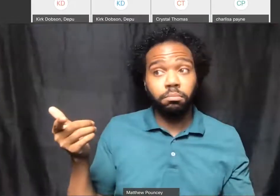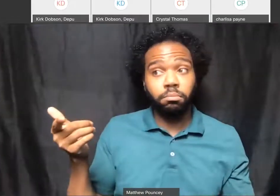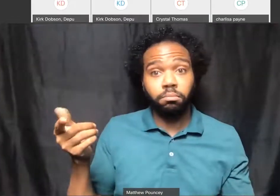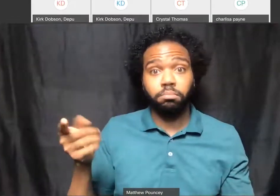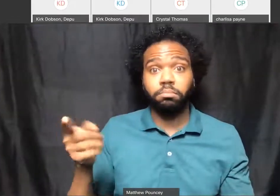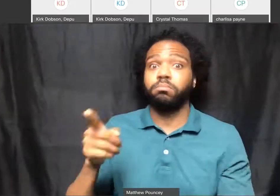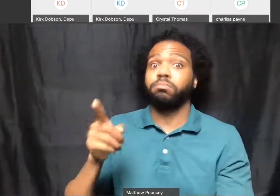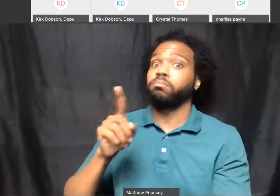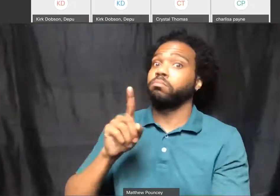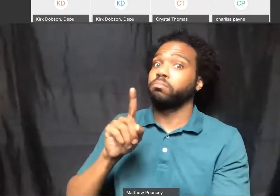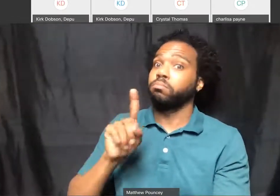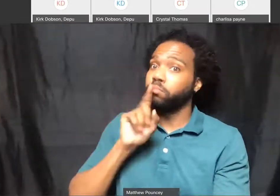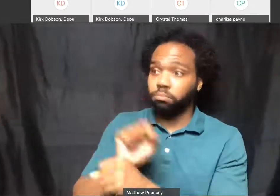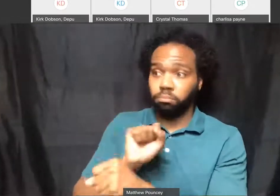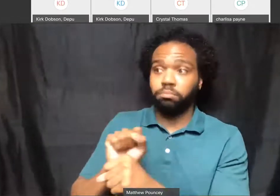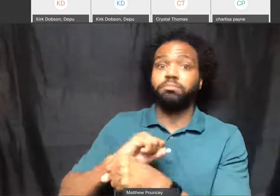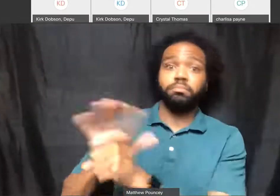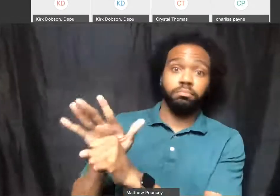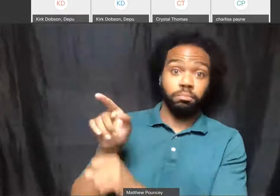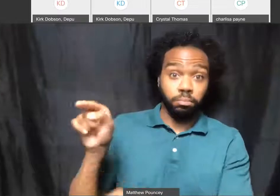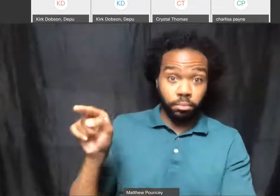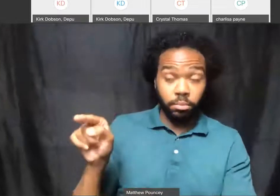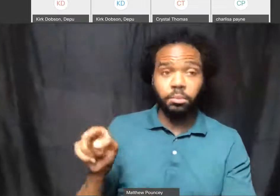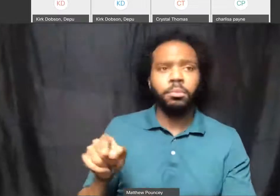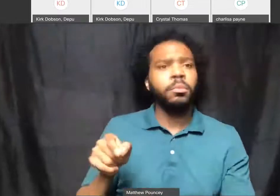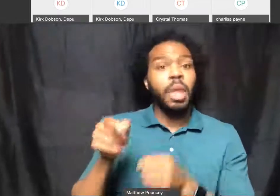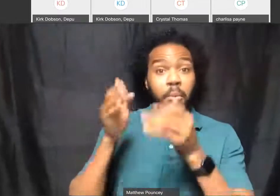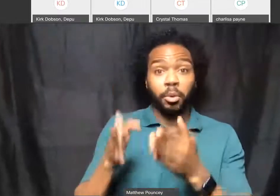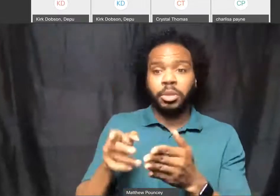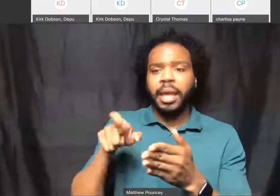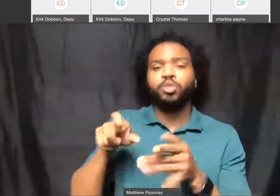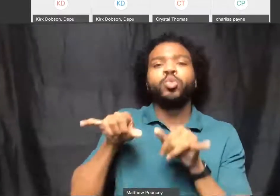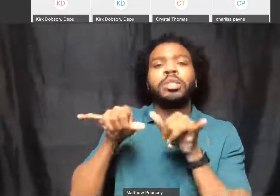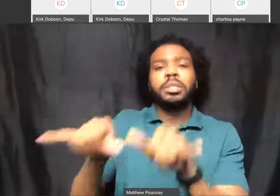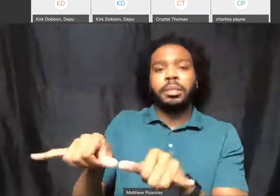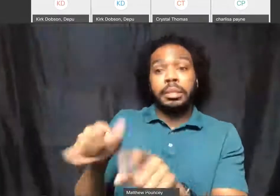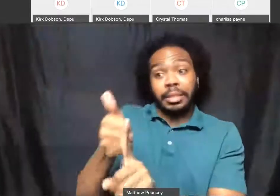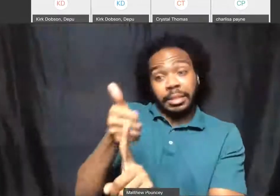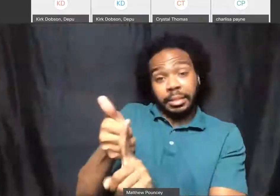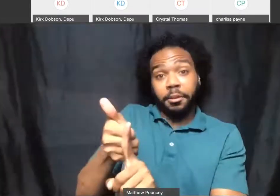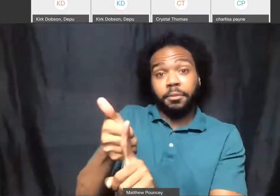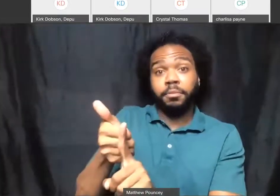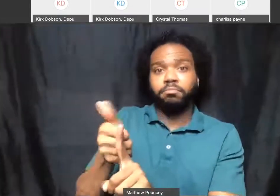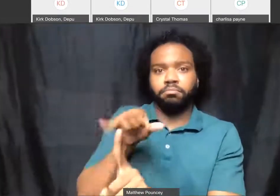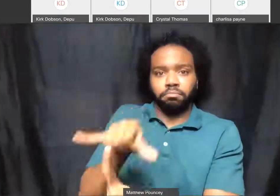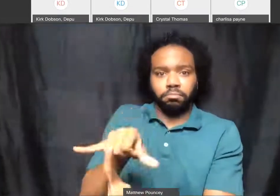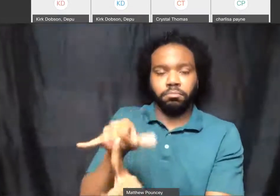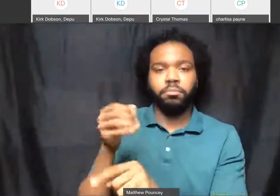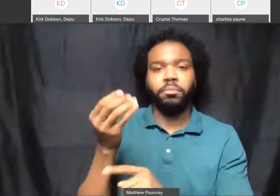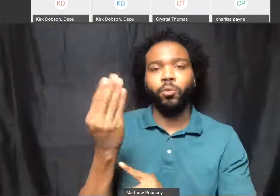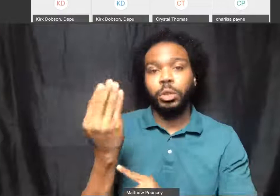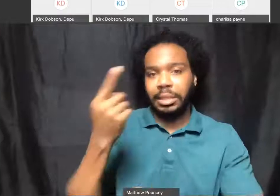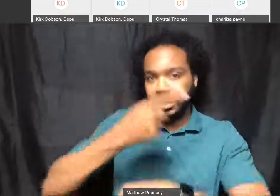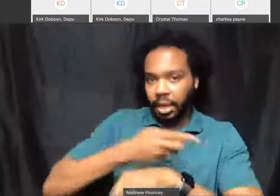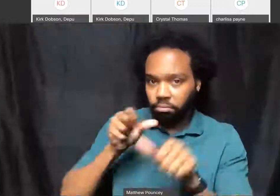of COVID-19 are told to self-quarantine for 14 days. It would be